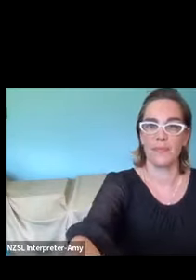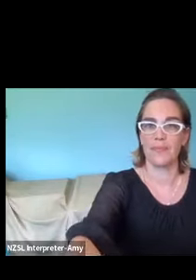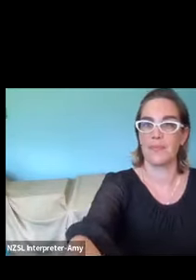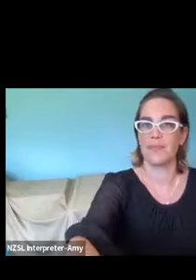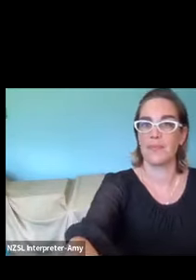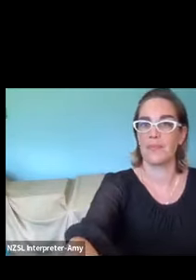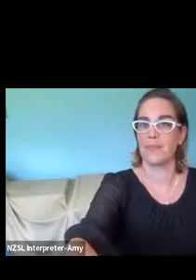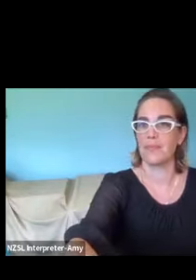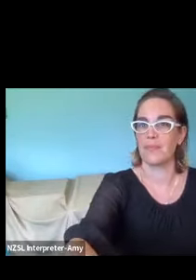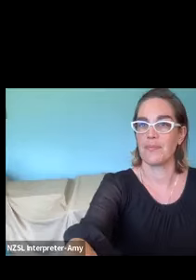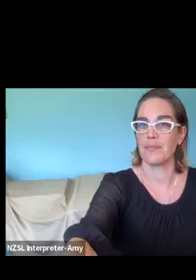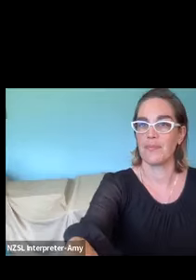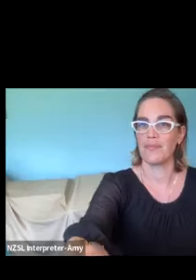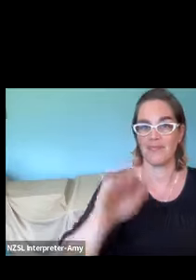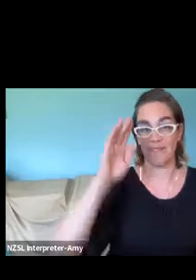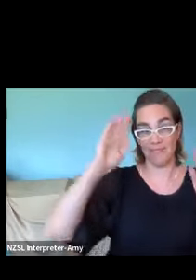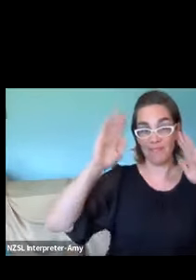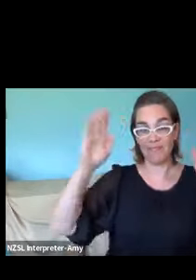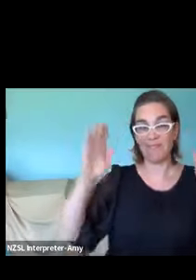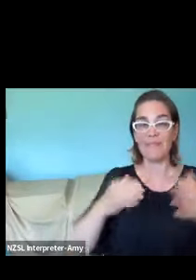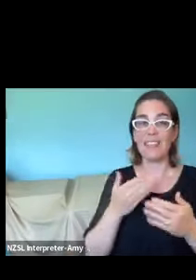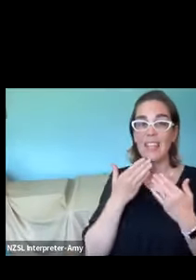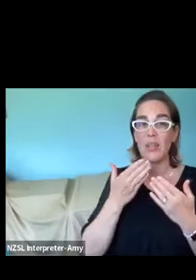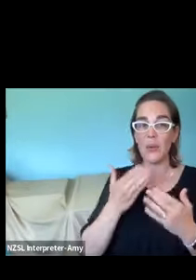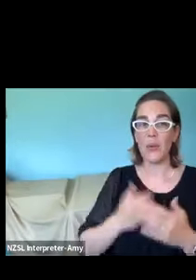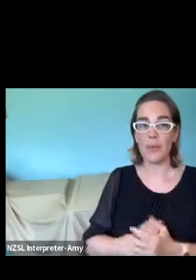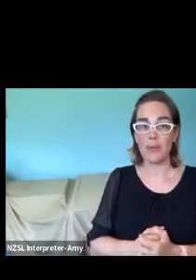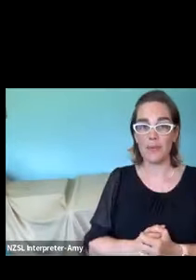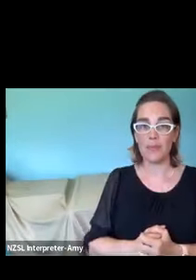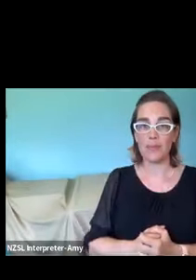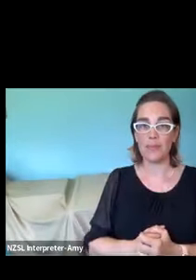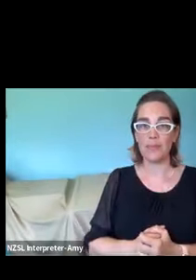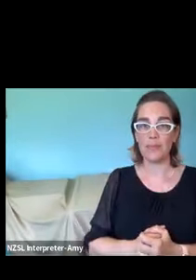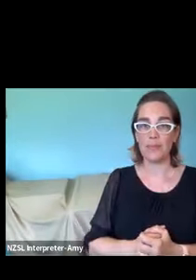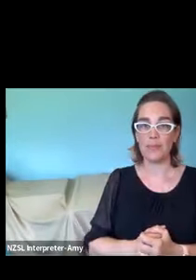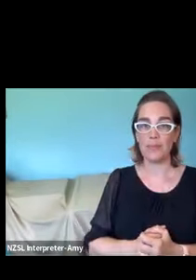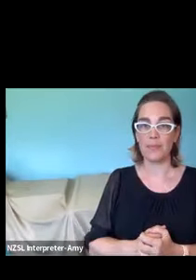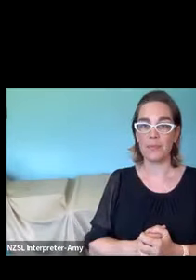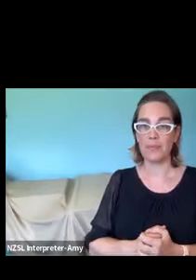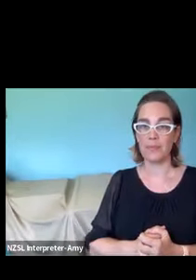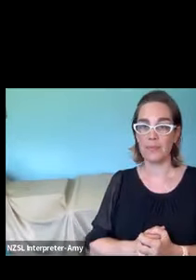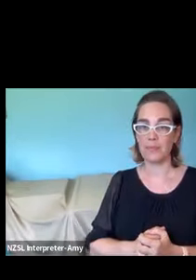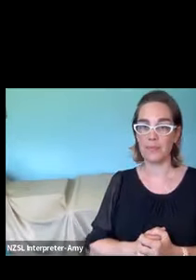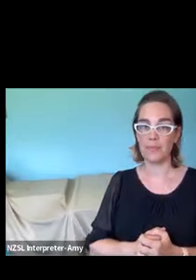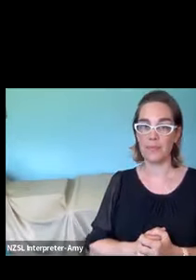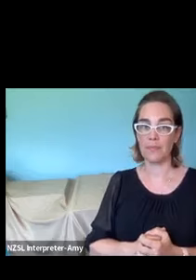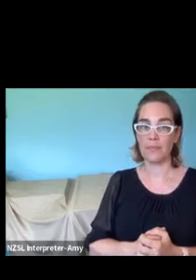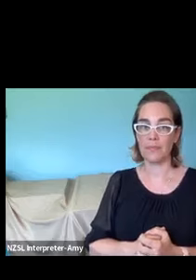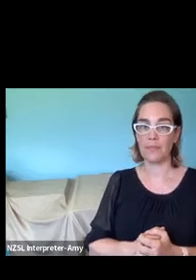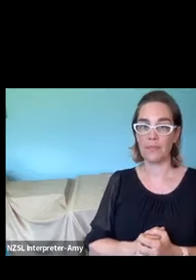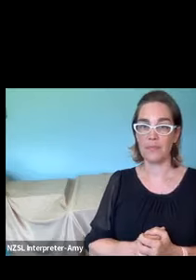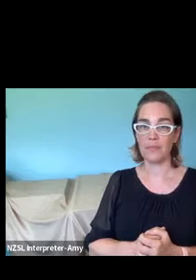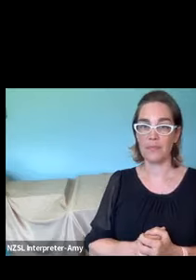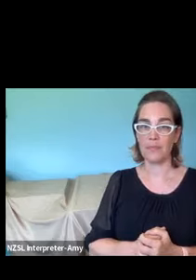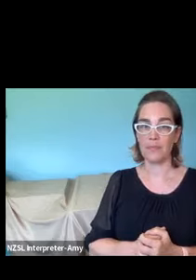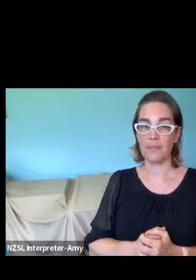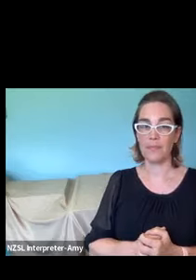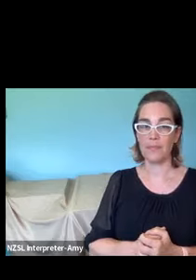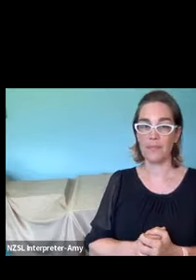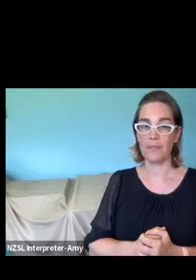Hello, Natasha. Thank you. Thank you so much for your submission. Do you require